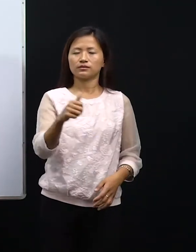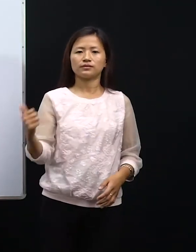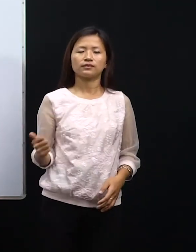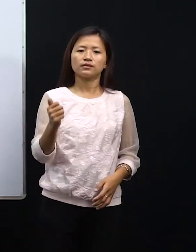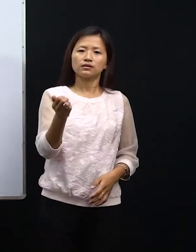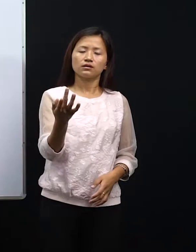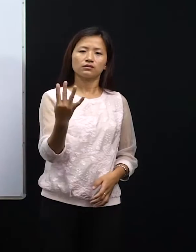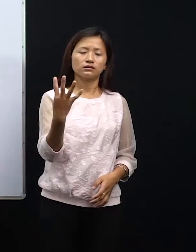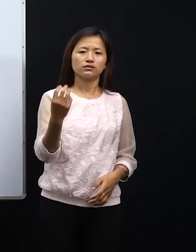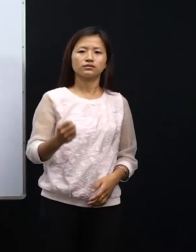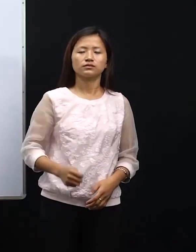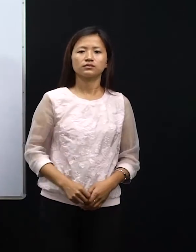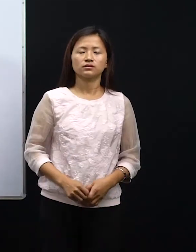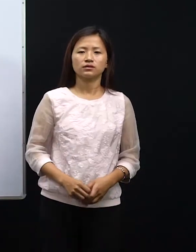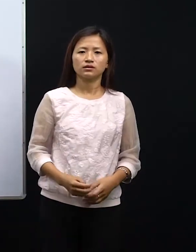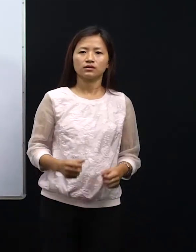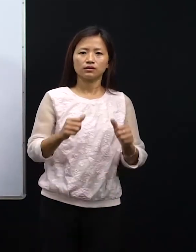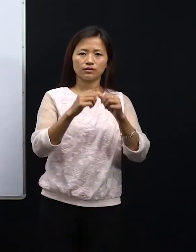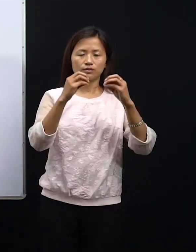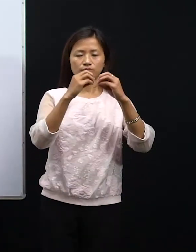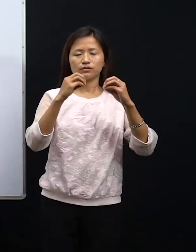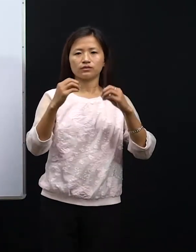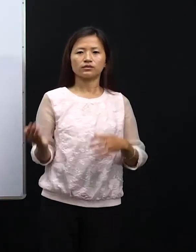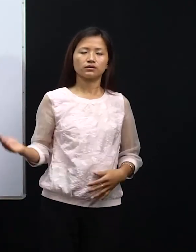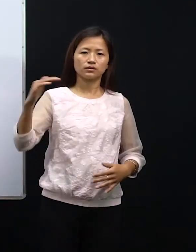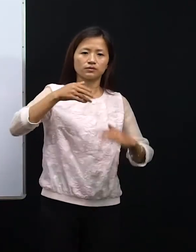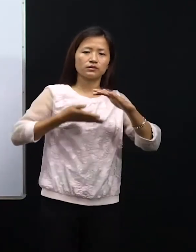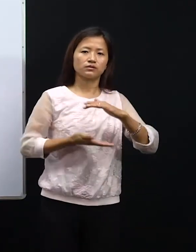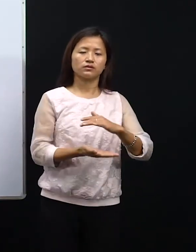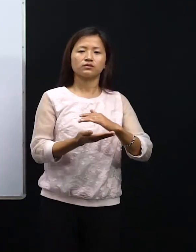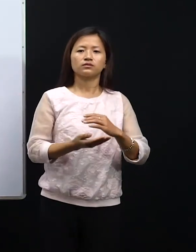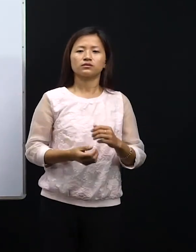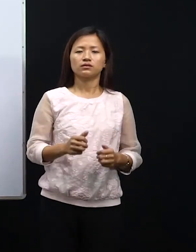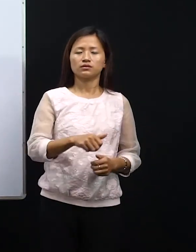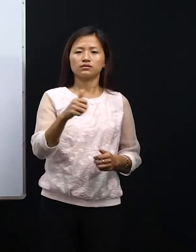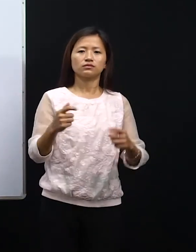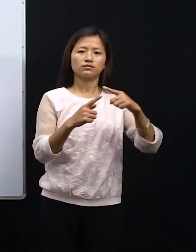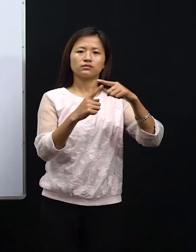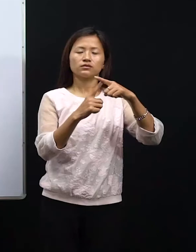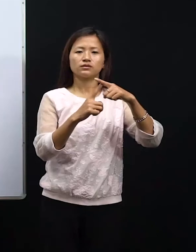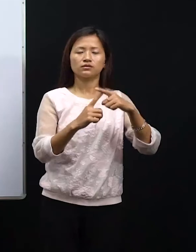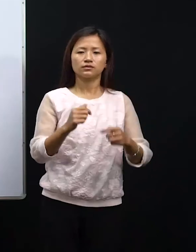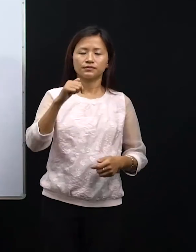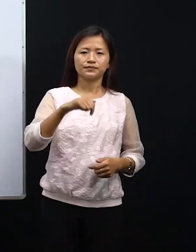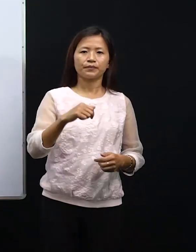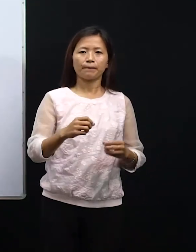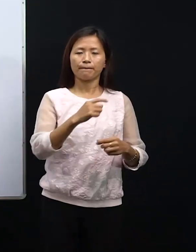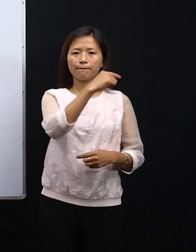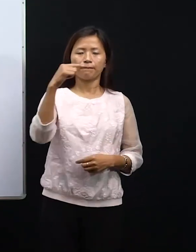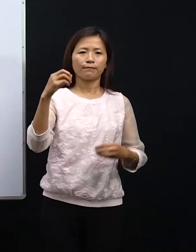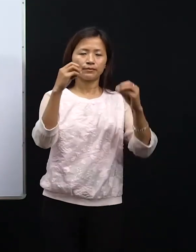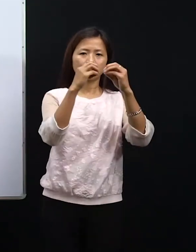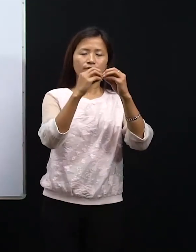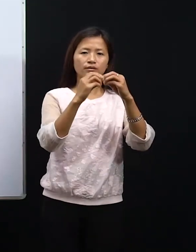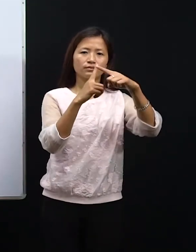And plus AB will come down as it is because there are no other terms here. Similarly, minus B plus